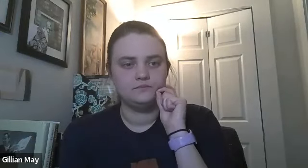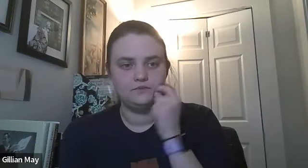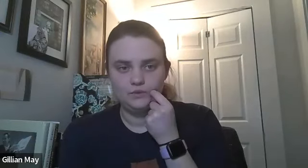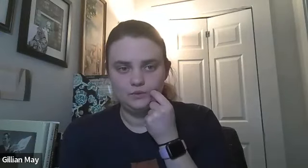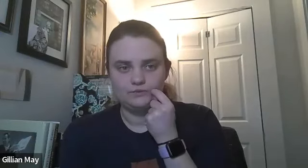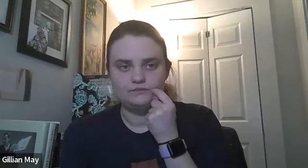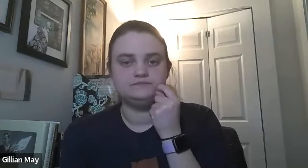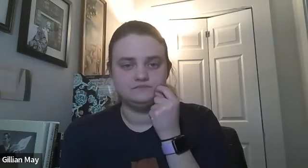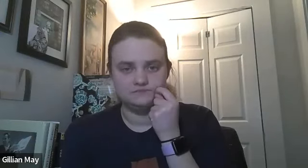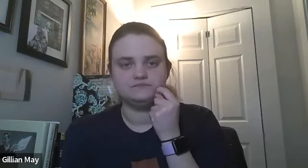Cool.